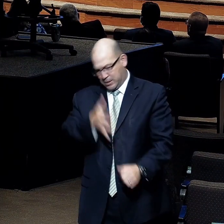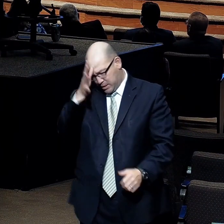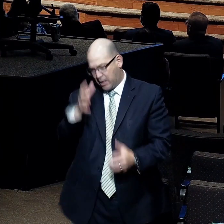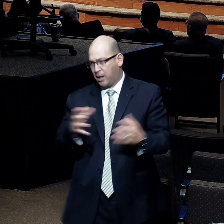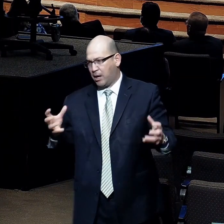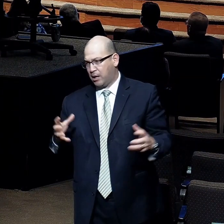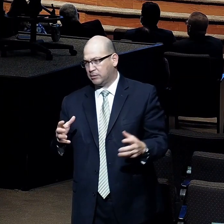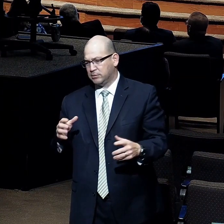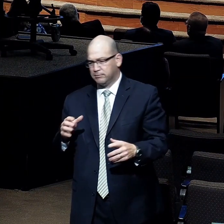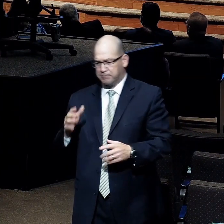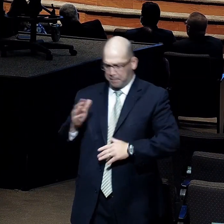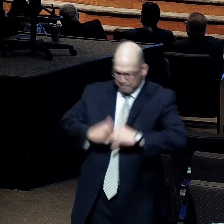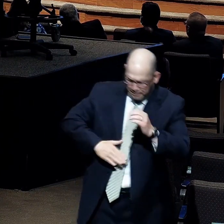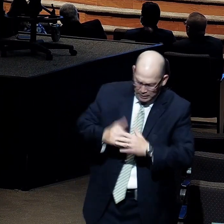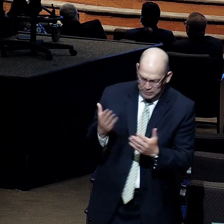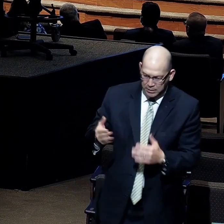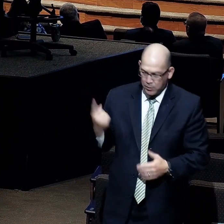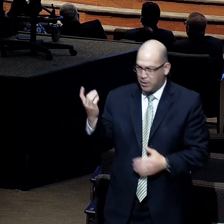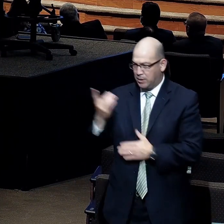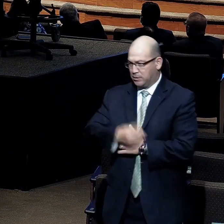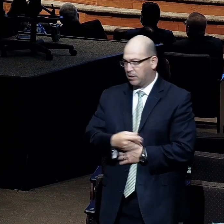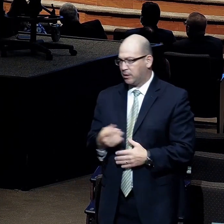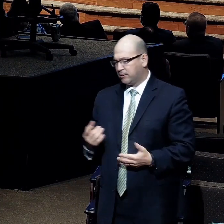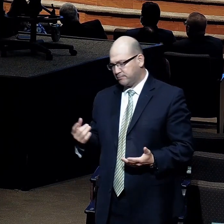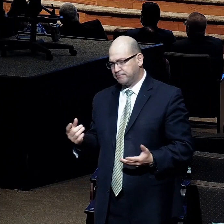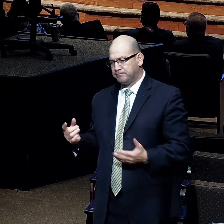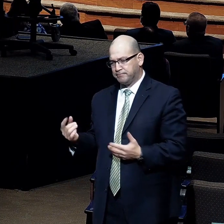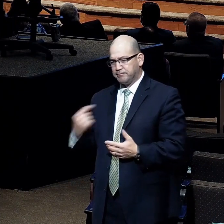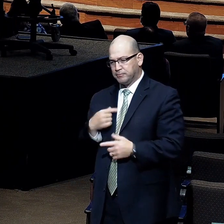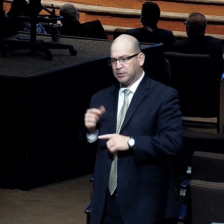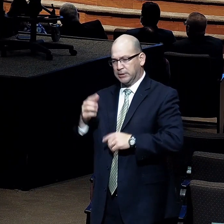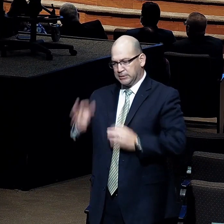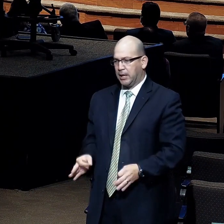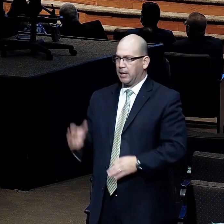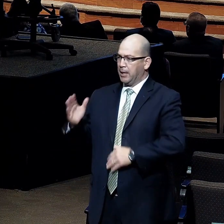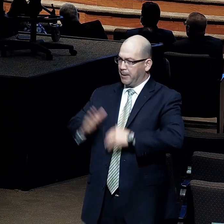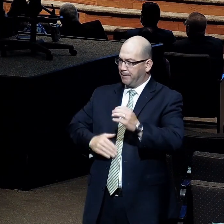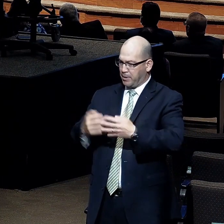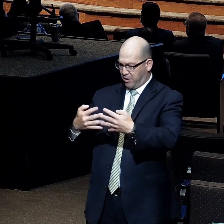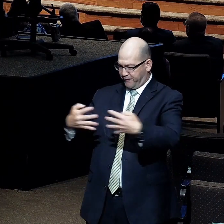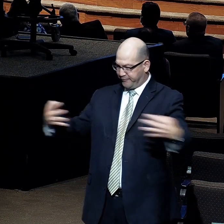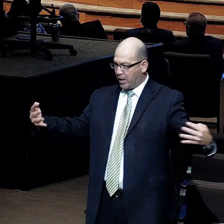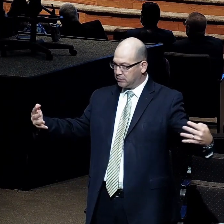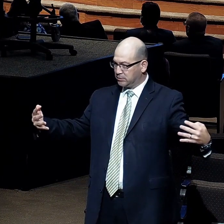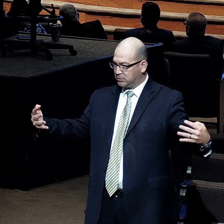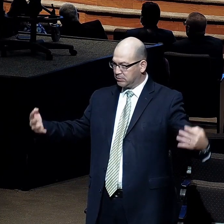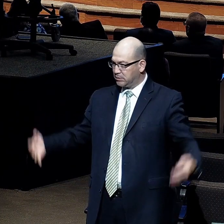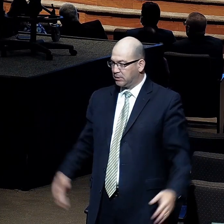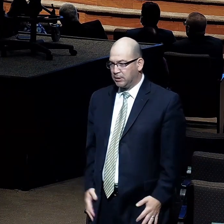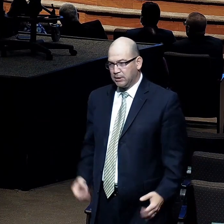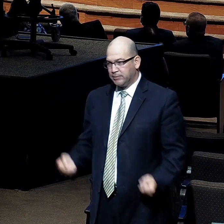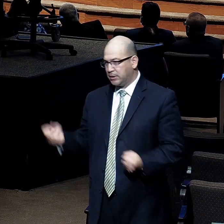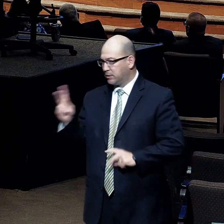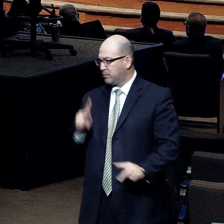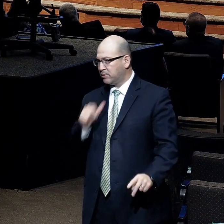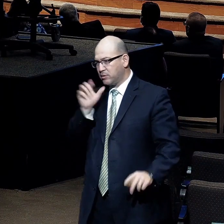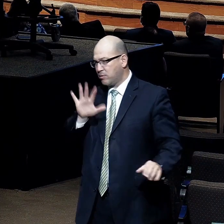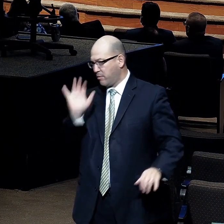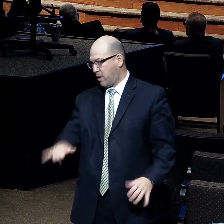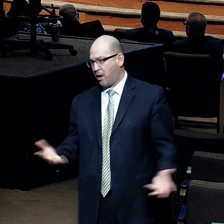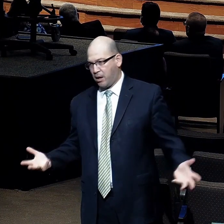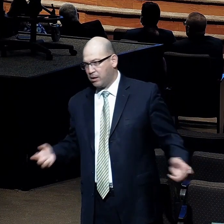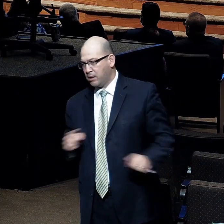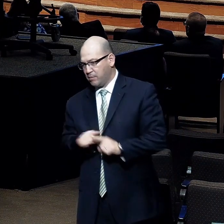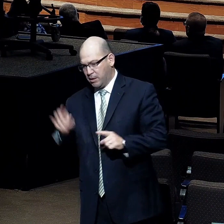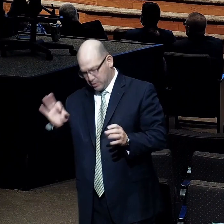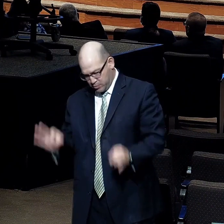day, my dad took me a job, and we're going to build a fence, right? It's a wooden fence. Lots of people don't do wooden fences anymore, but this person wanted a